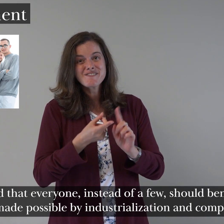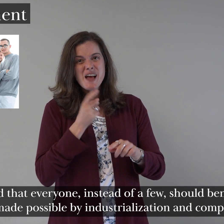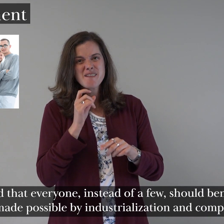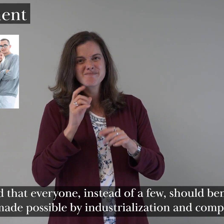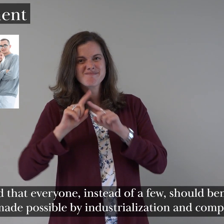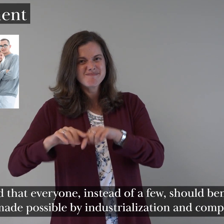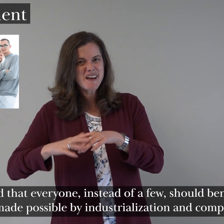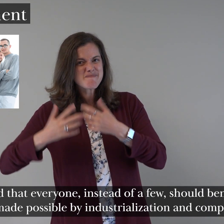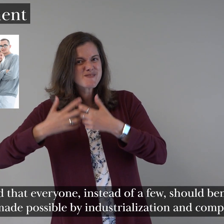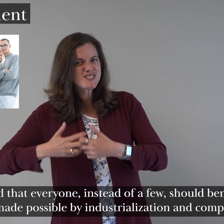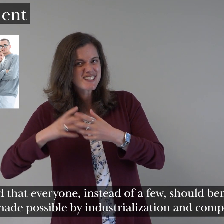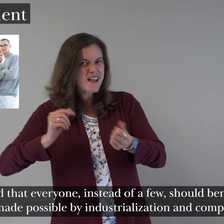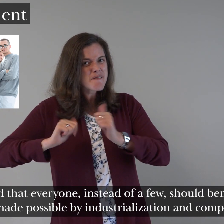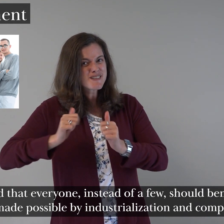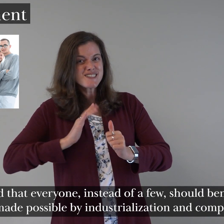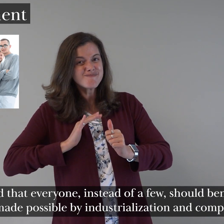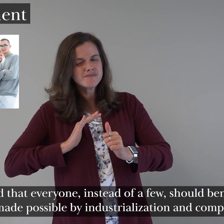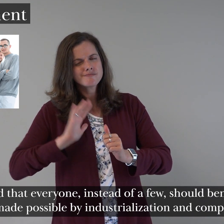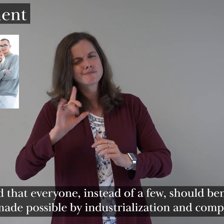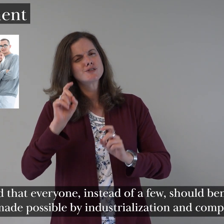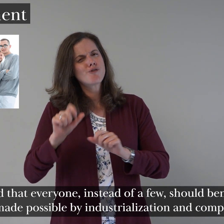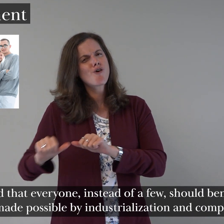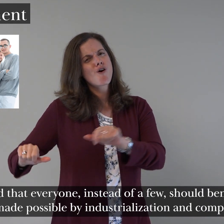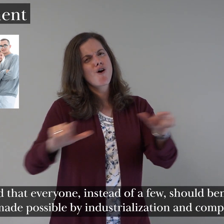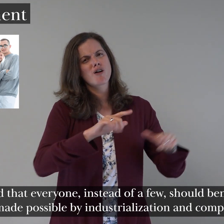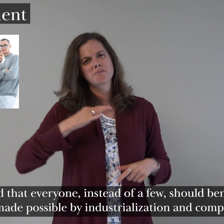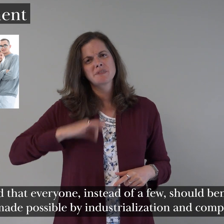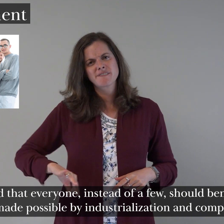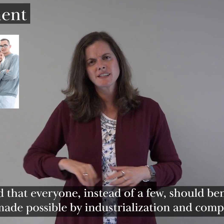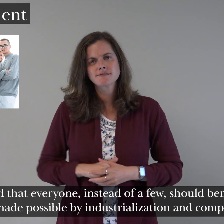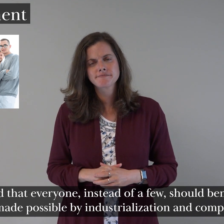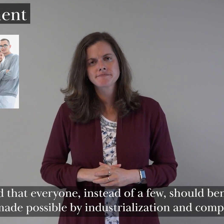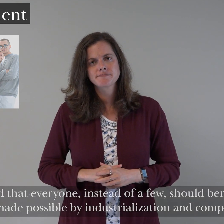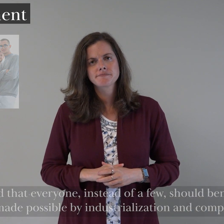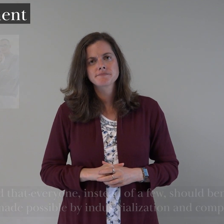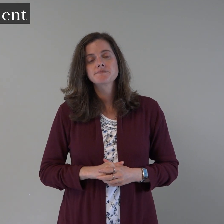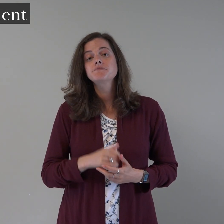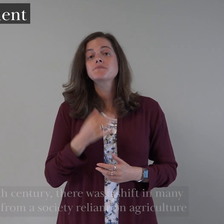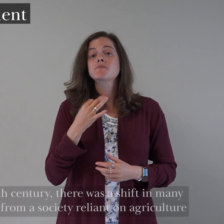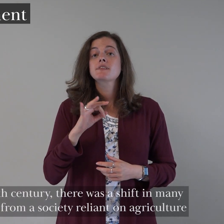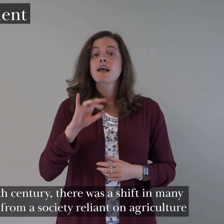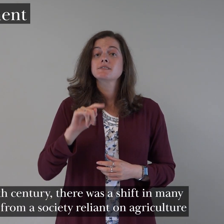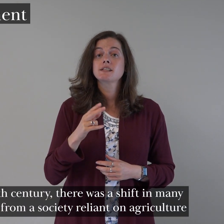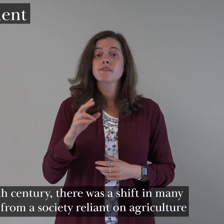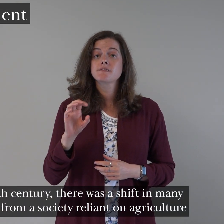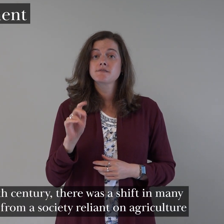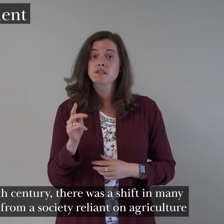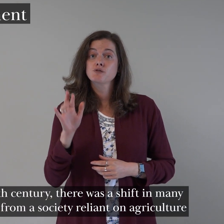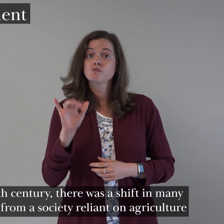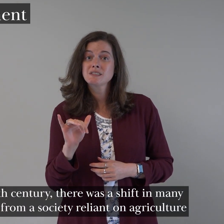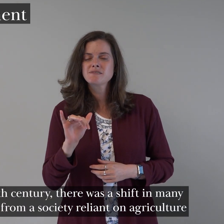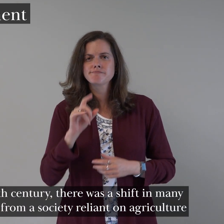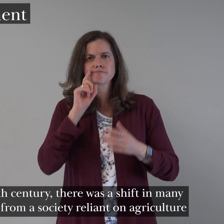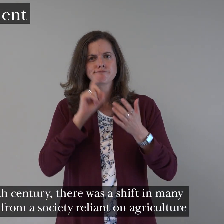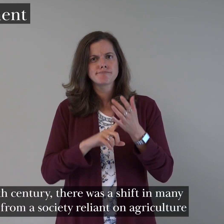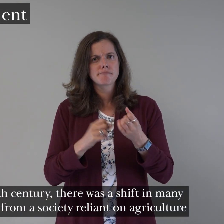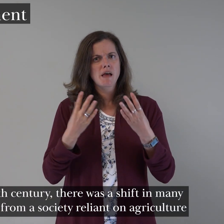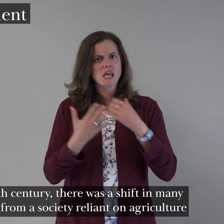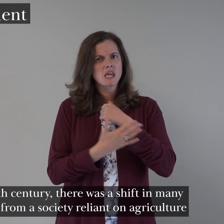recently made possible by industrialization and competition In the 19th century there was a shift in many